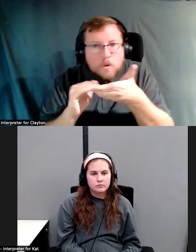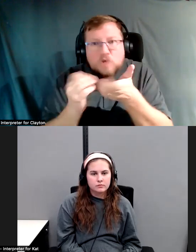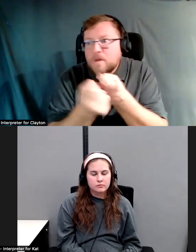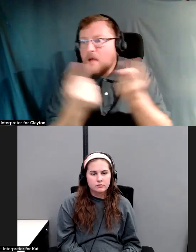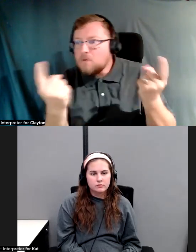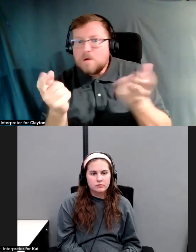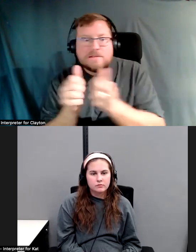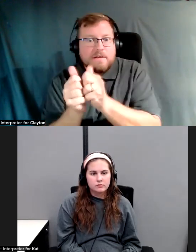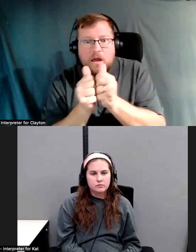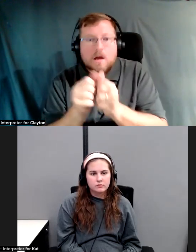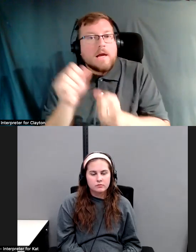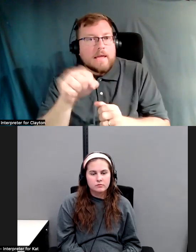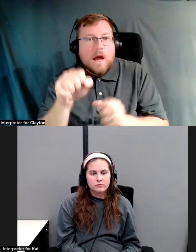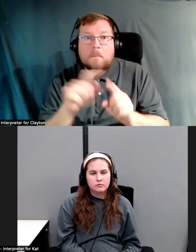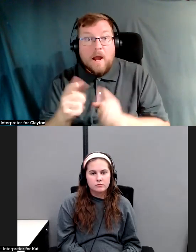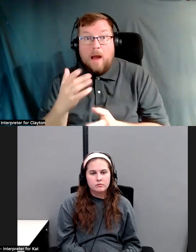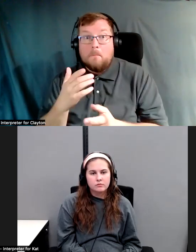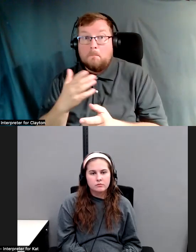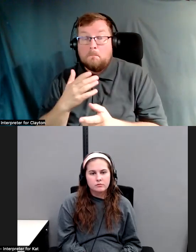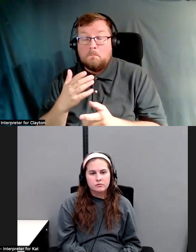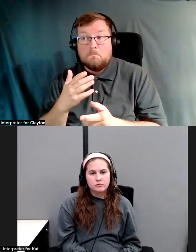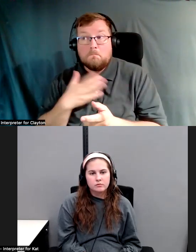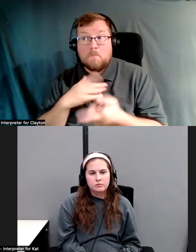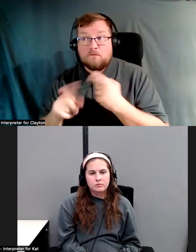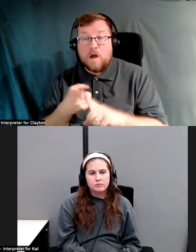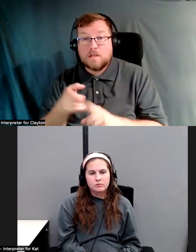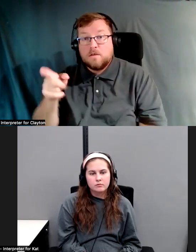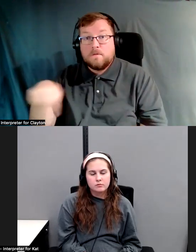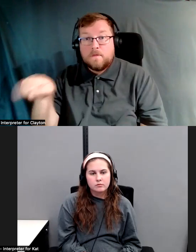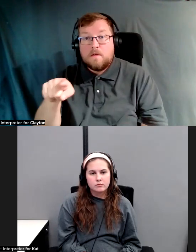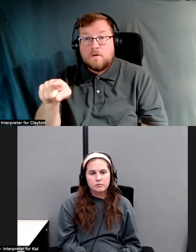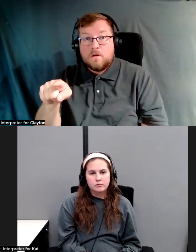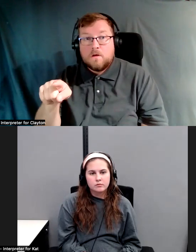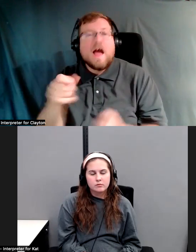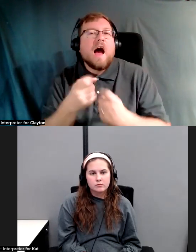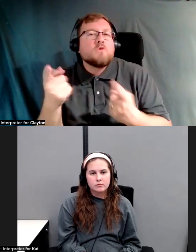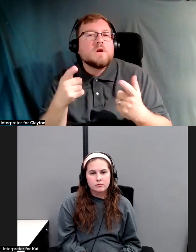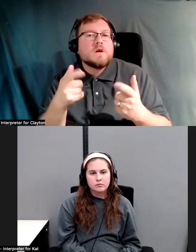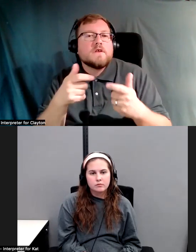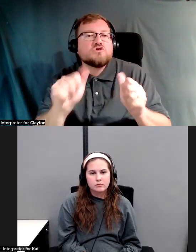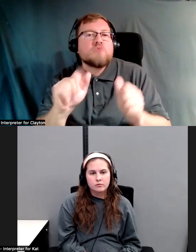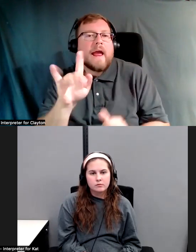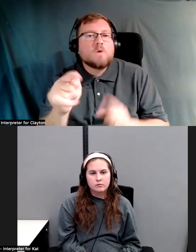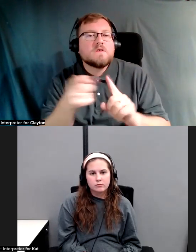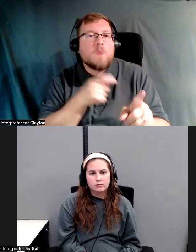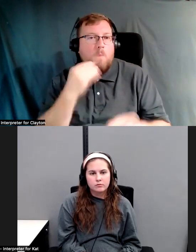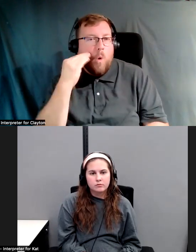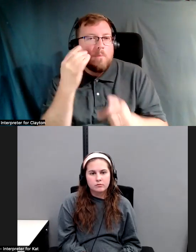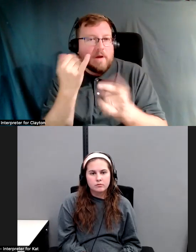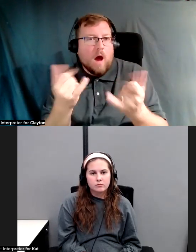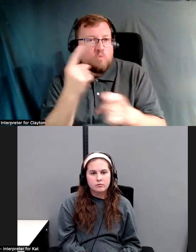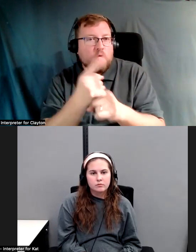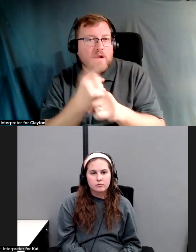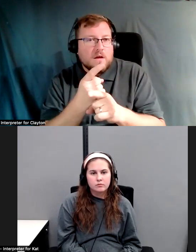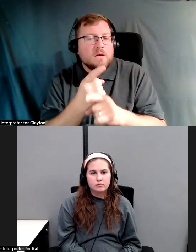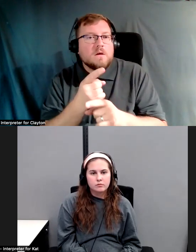everybody. But I have friends of mine who, you know, because everybody does the auditions pretty much from home now. So anytime